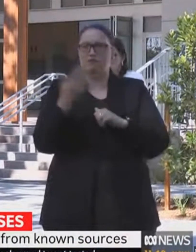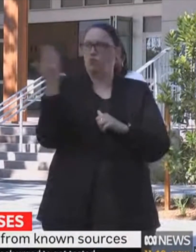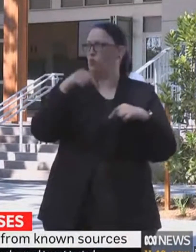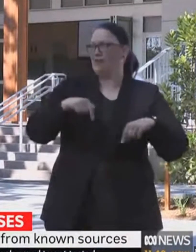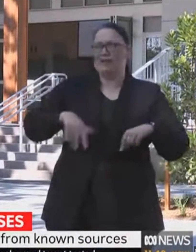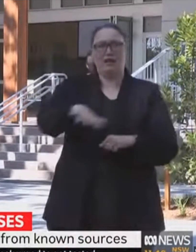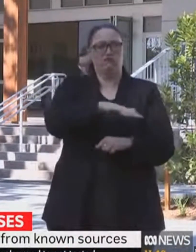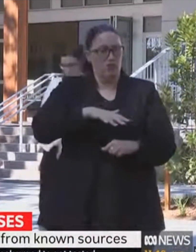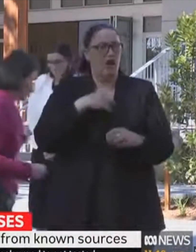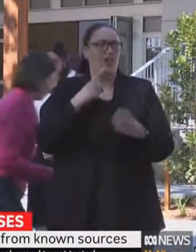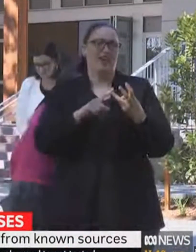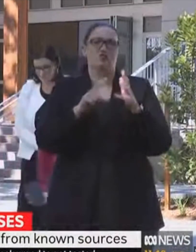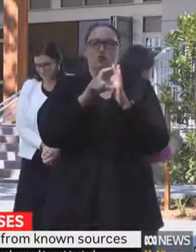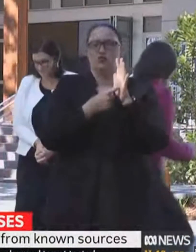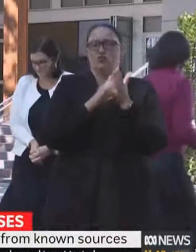report. Thank you.